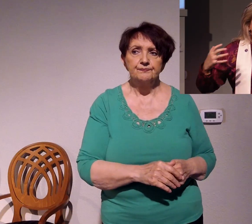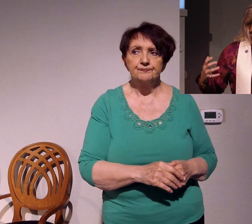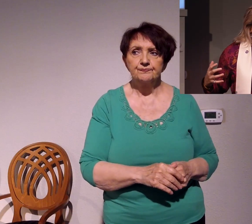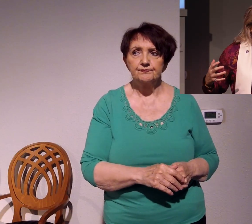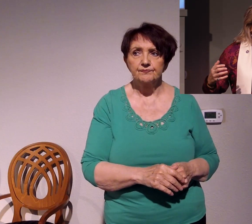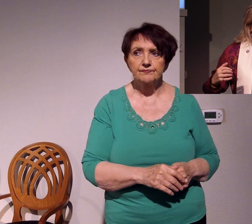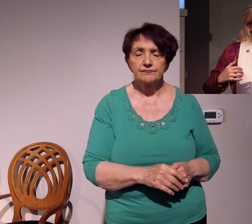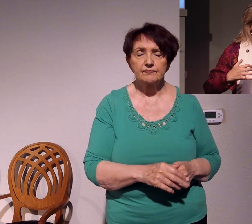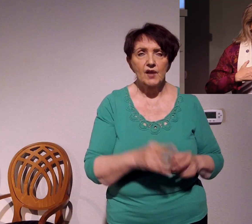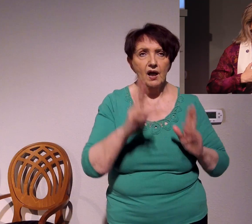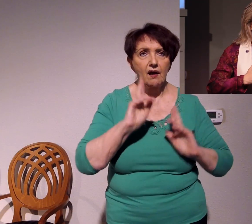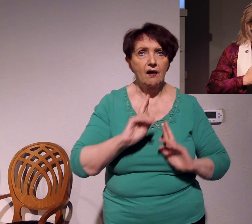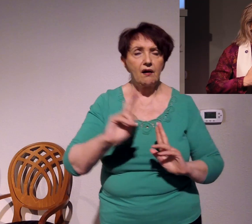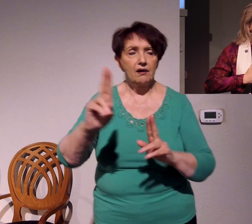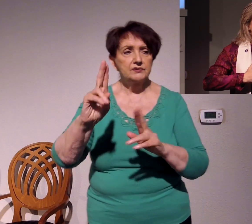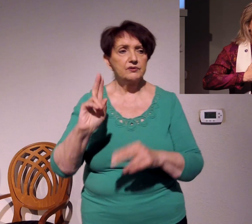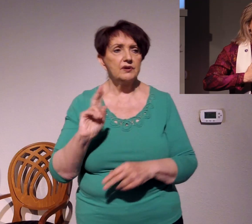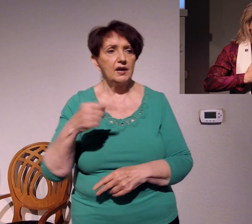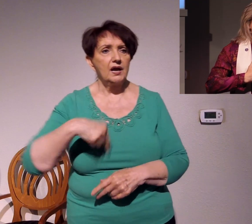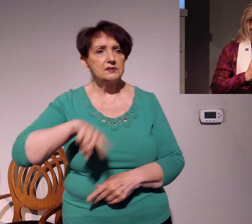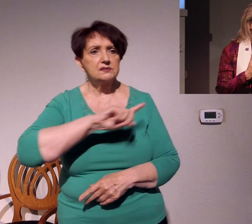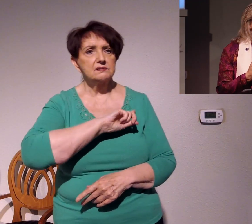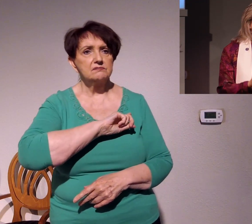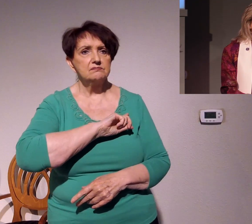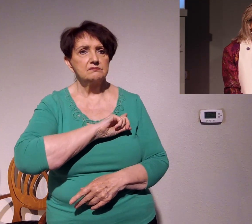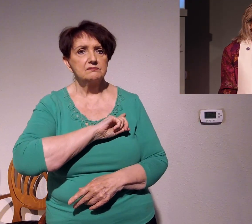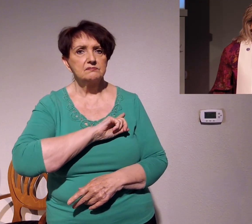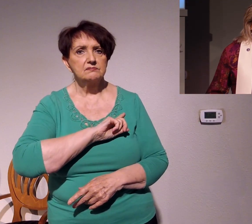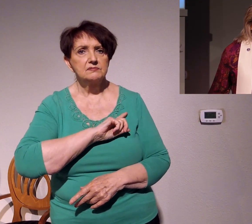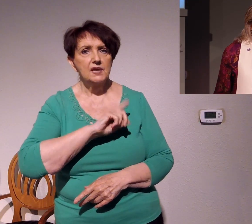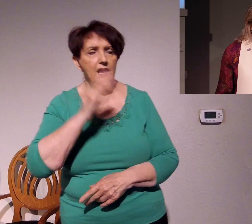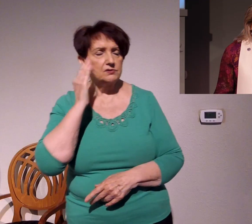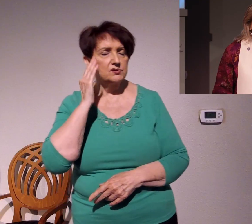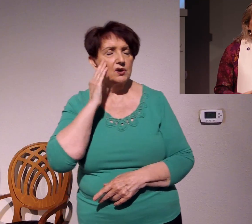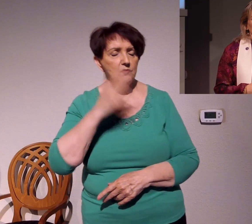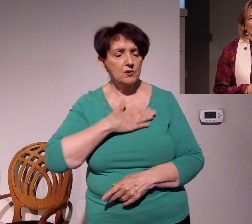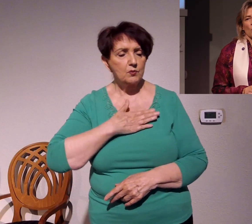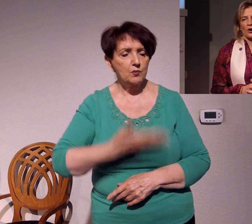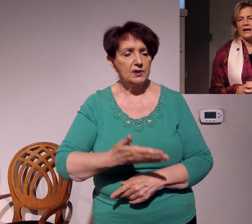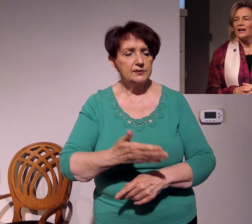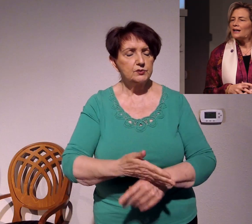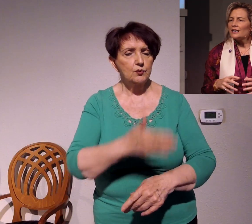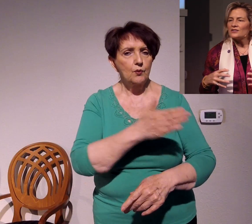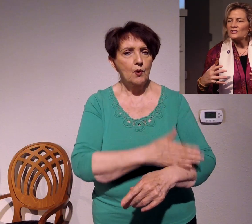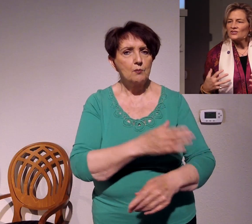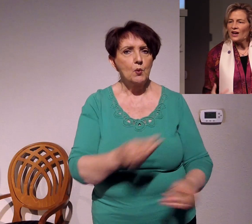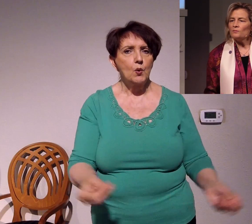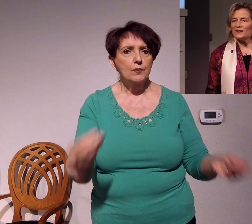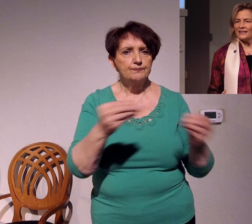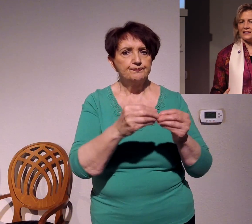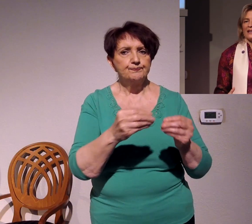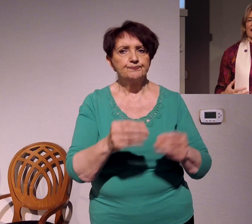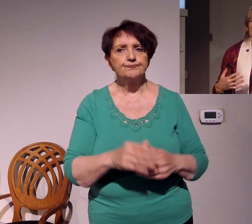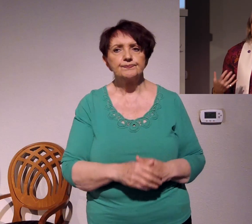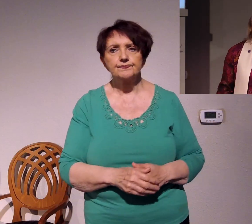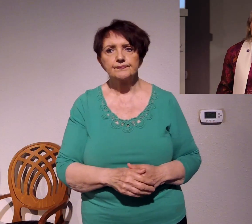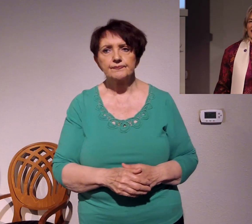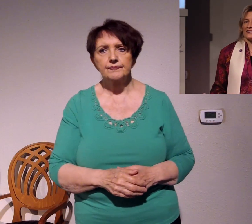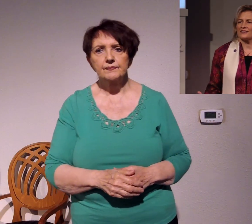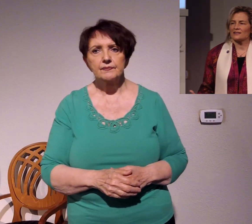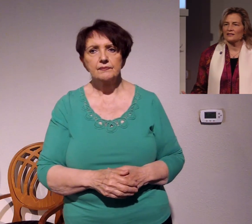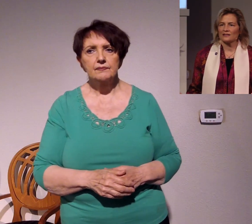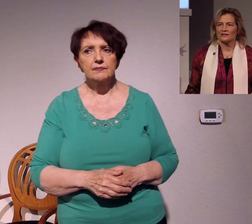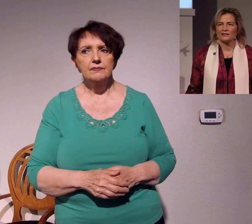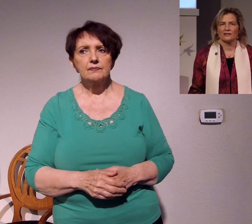I honor us, and I know that we are willing to grow a little more because something is